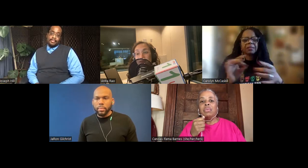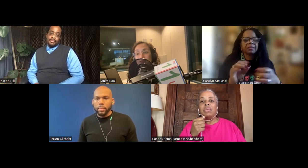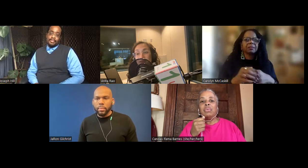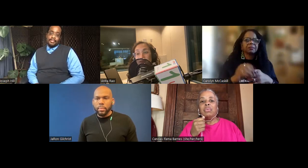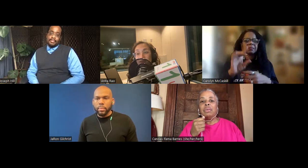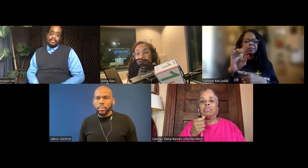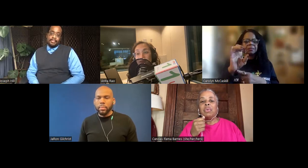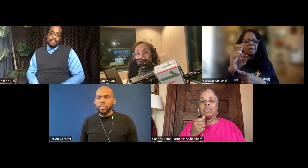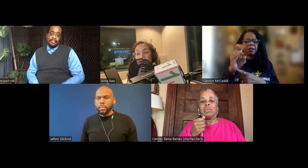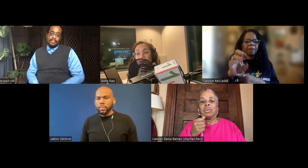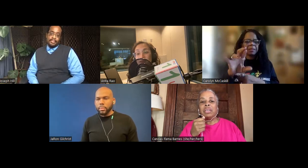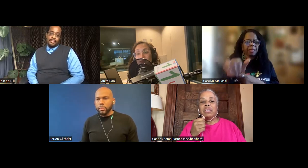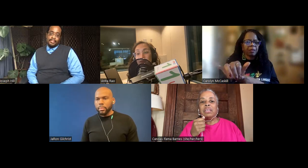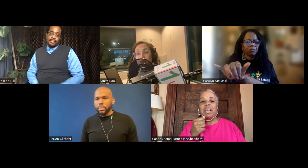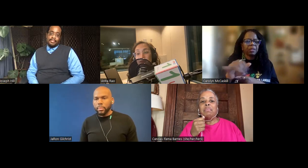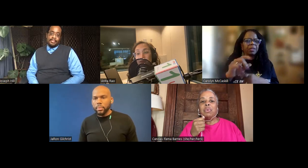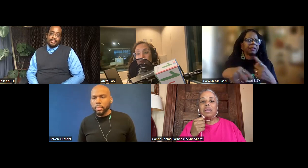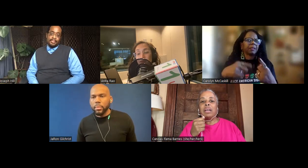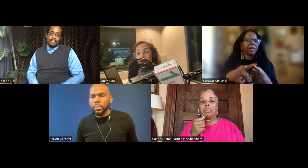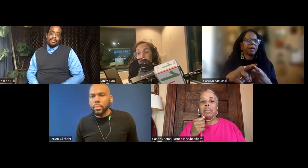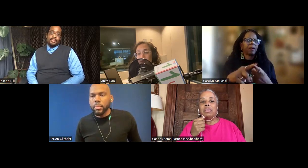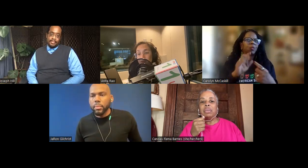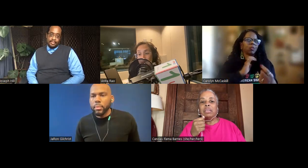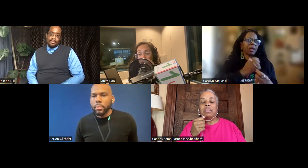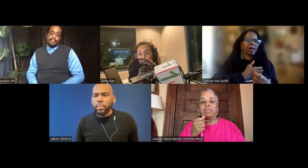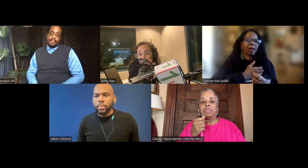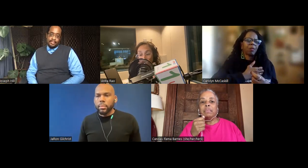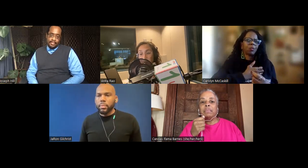will do more stories and more documentaries